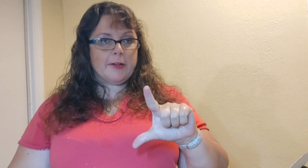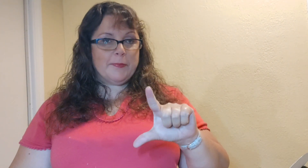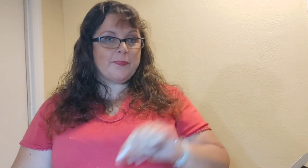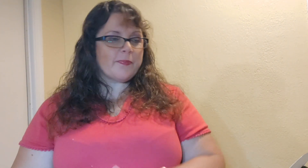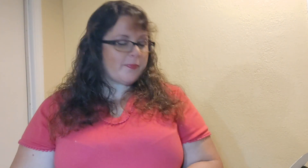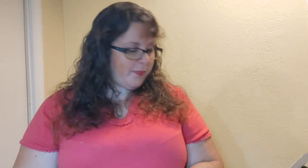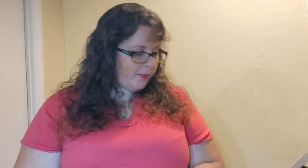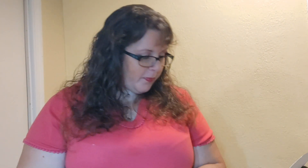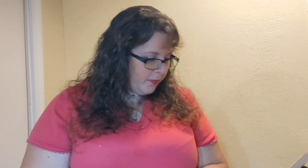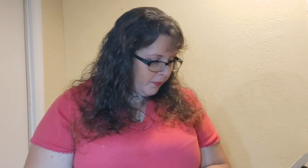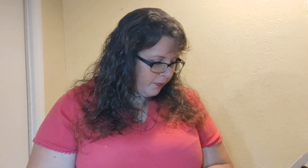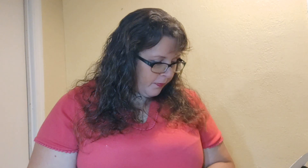ASL.